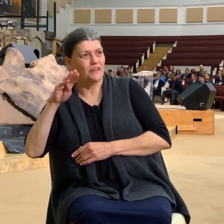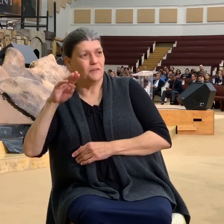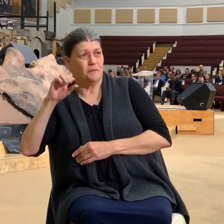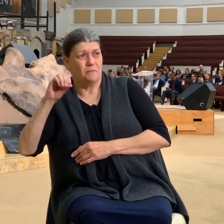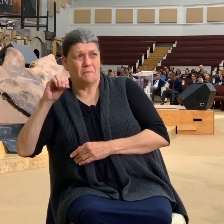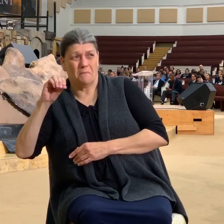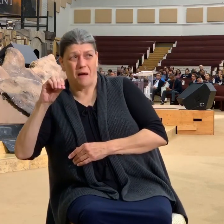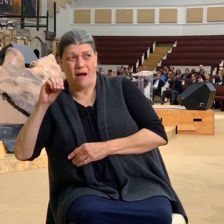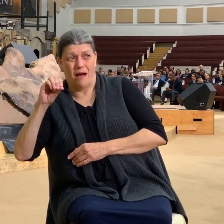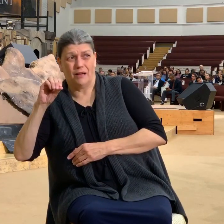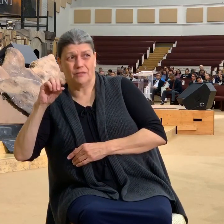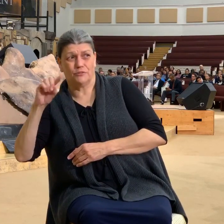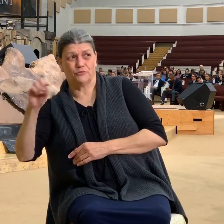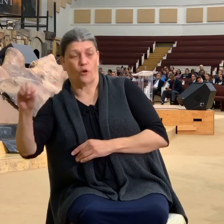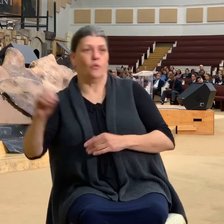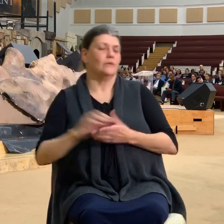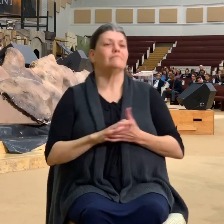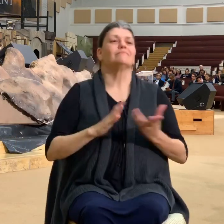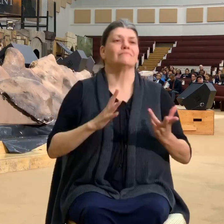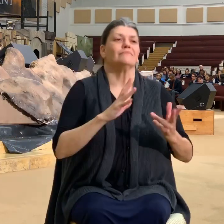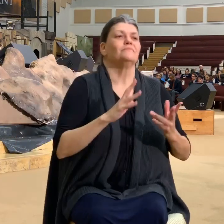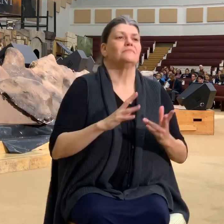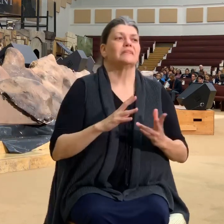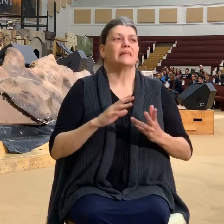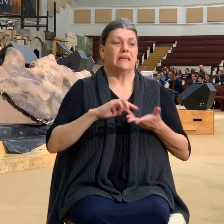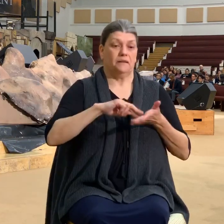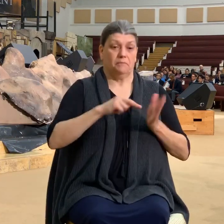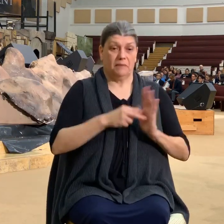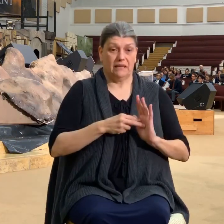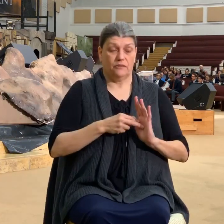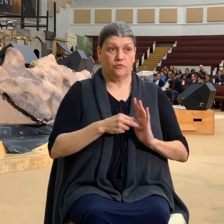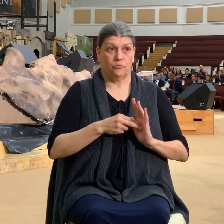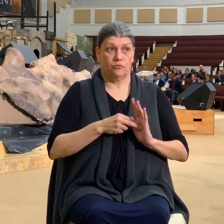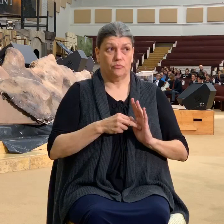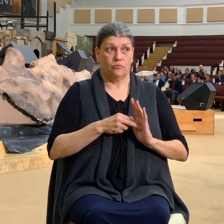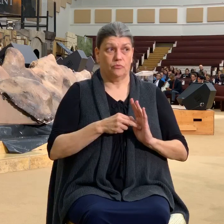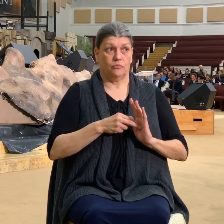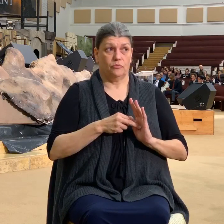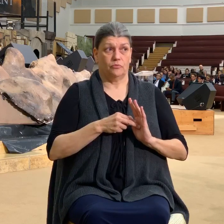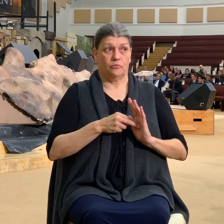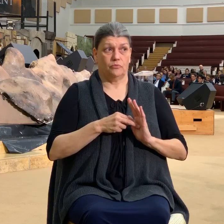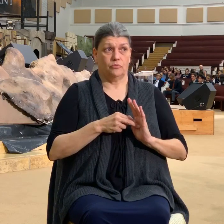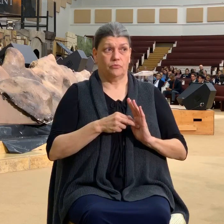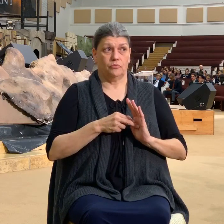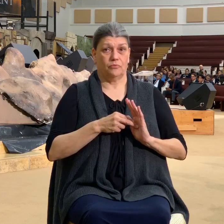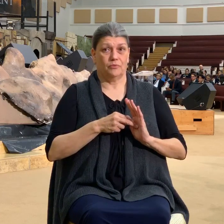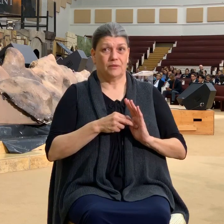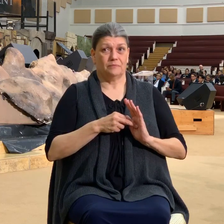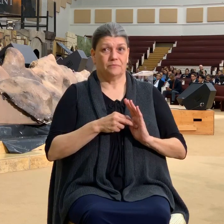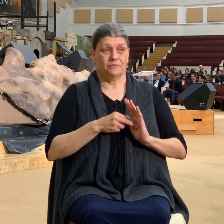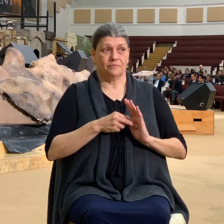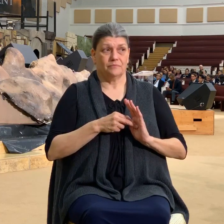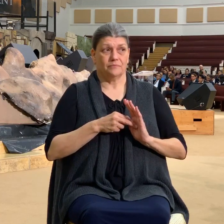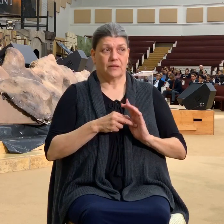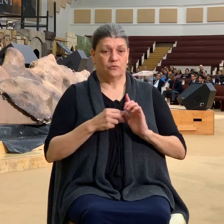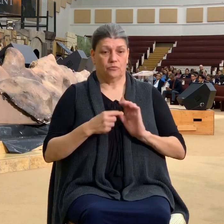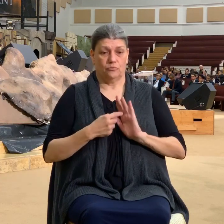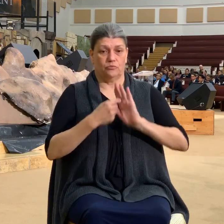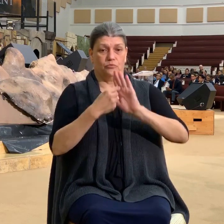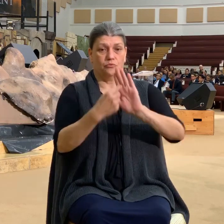is good, means to distinguish a proof